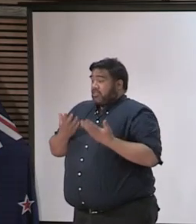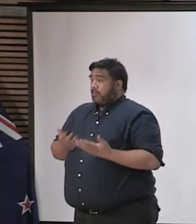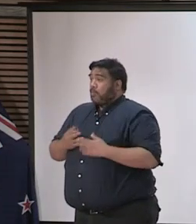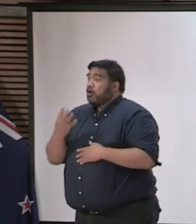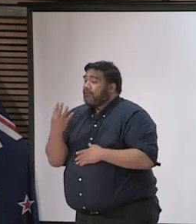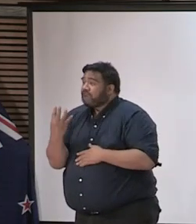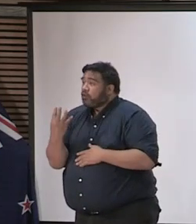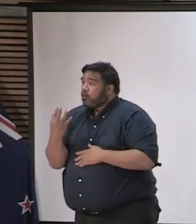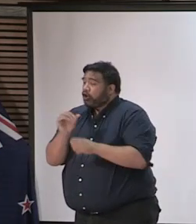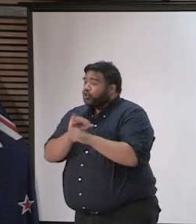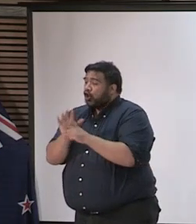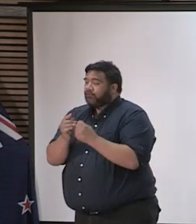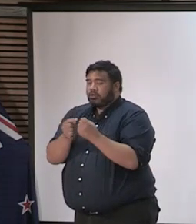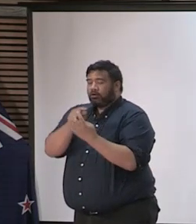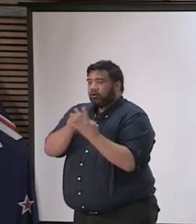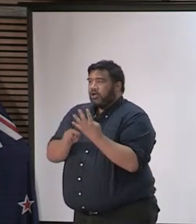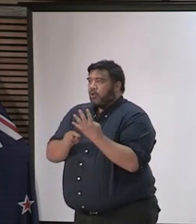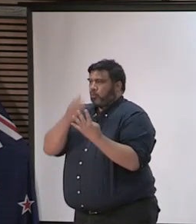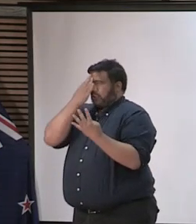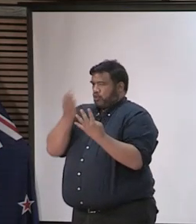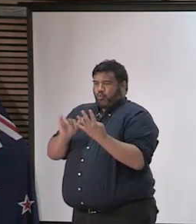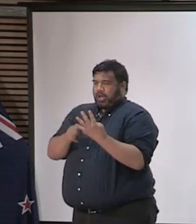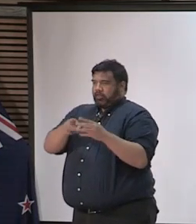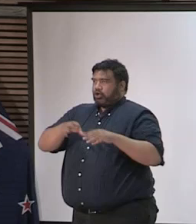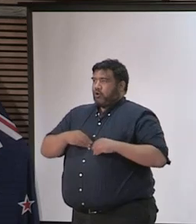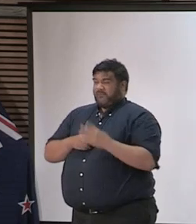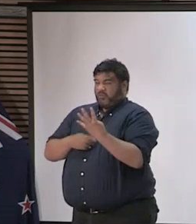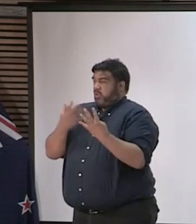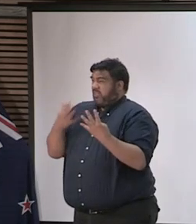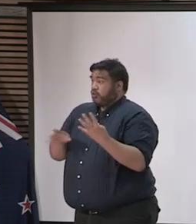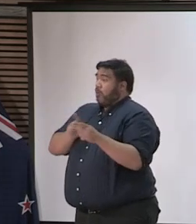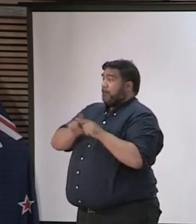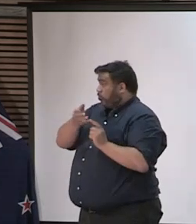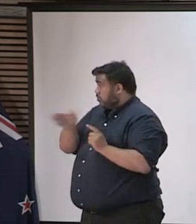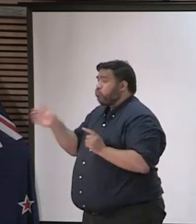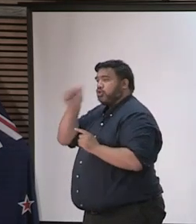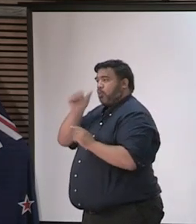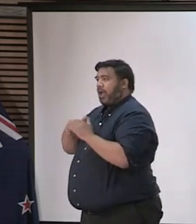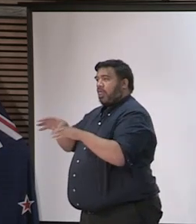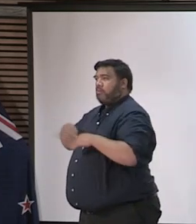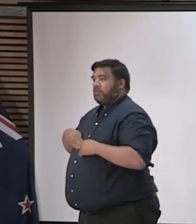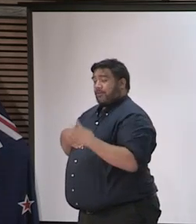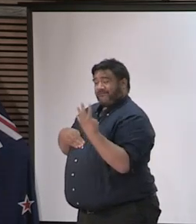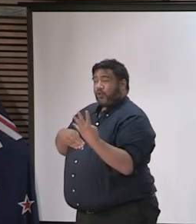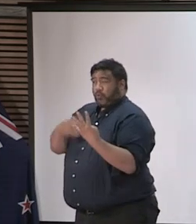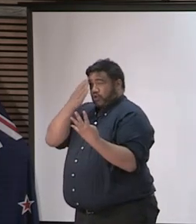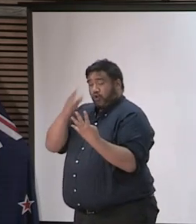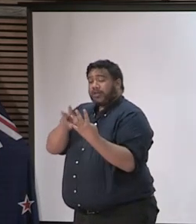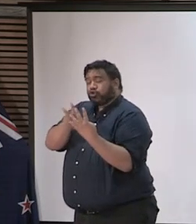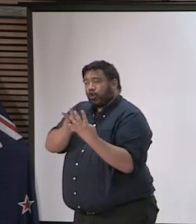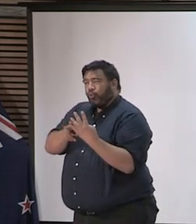we're not sure exactly the route of transmission, but even then it's reasonably clear in 2 of them where the infection was got, and it